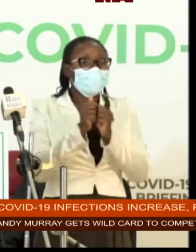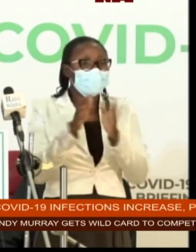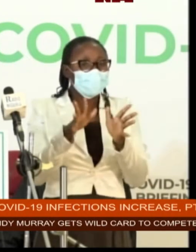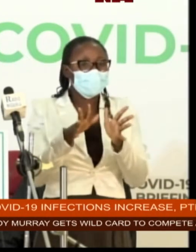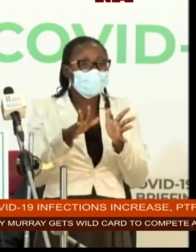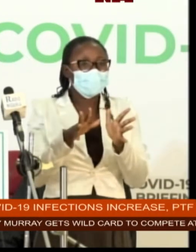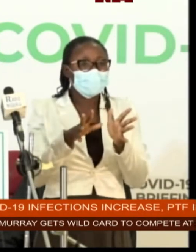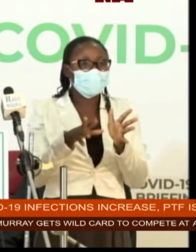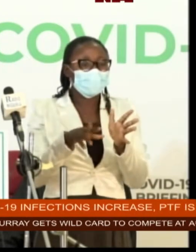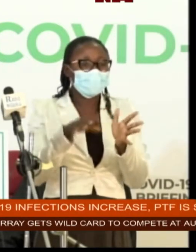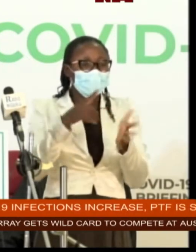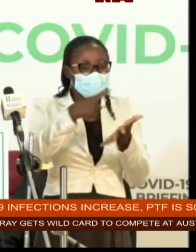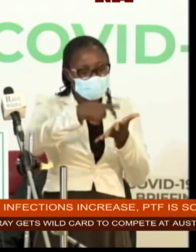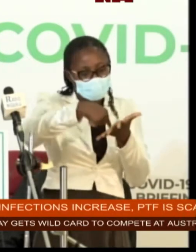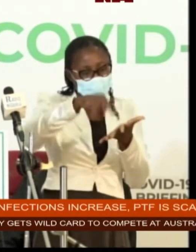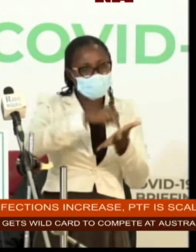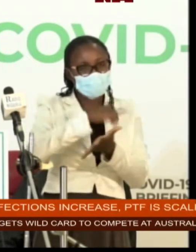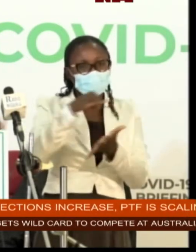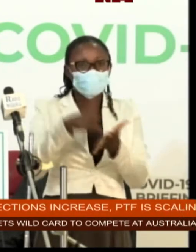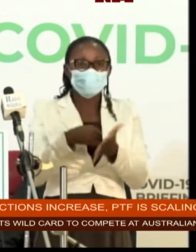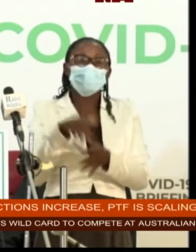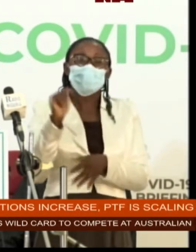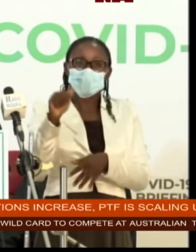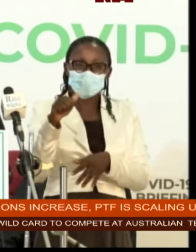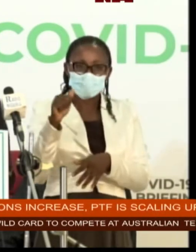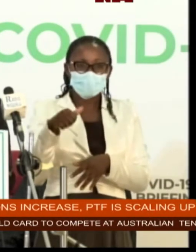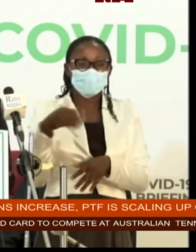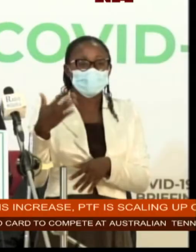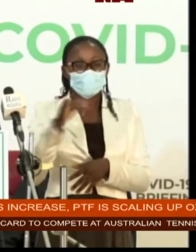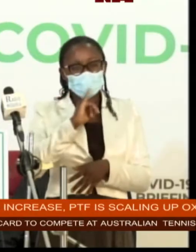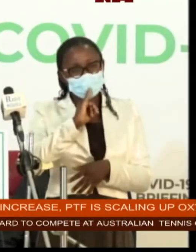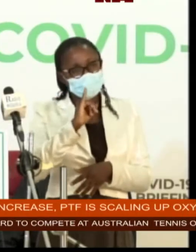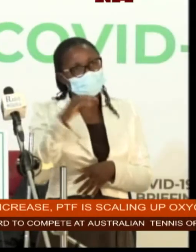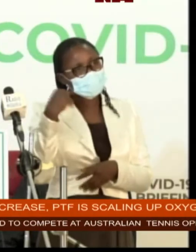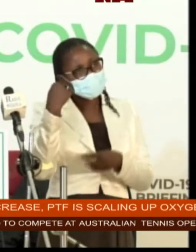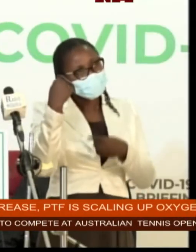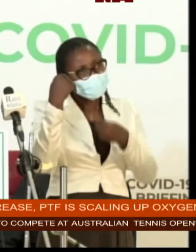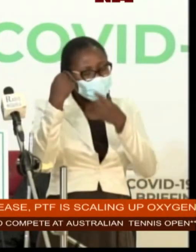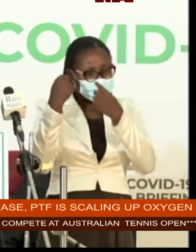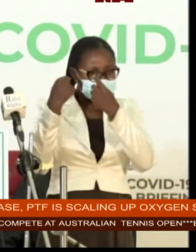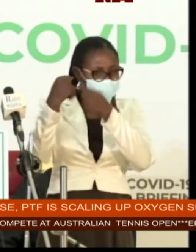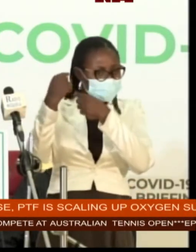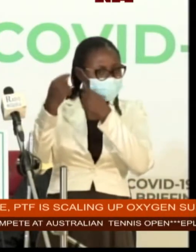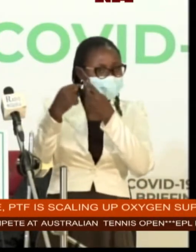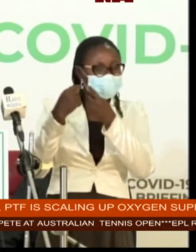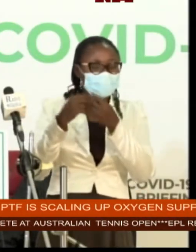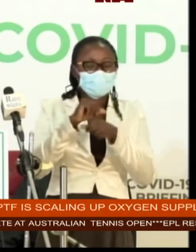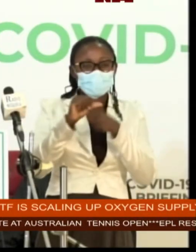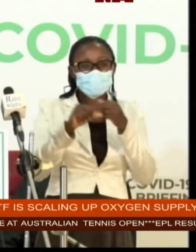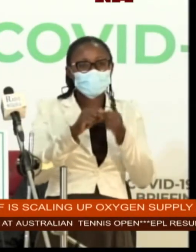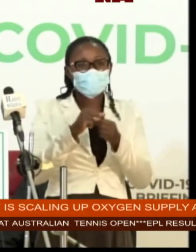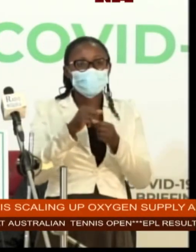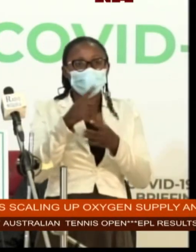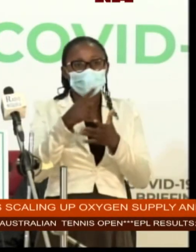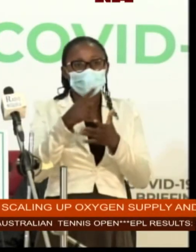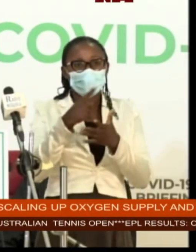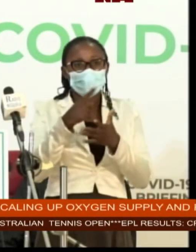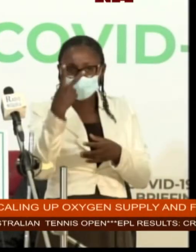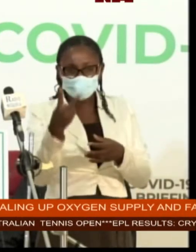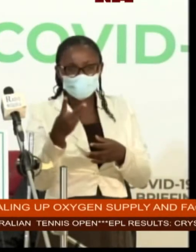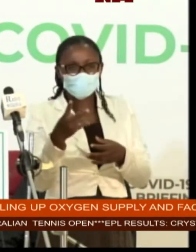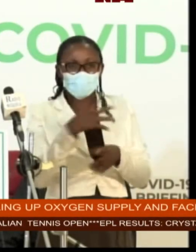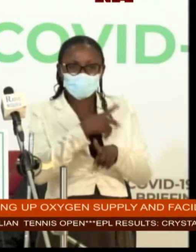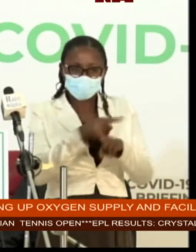them. Yes, there is concern about vaccine, there are all sorts of video, but we need to use the